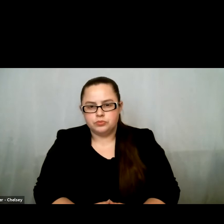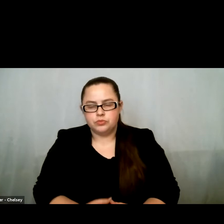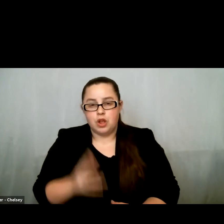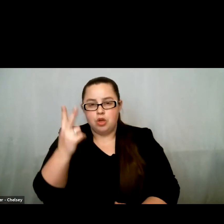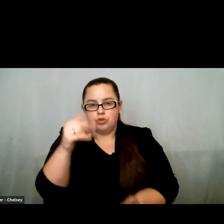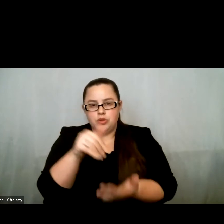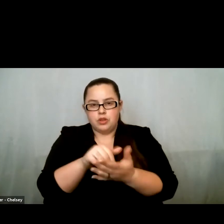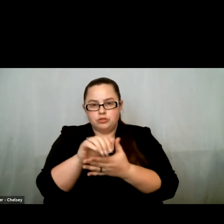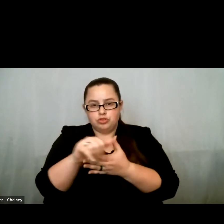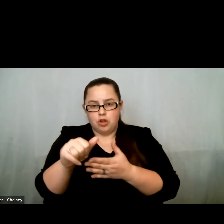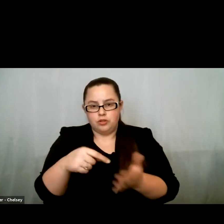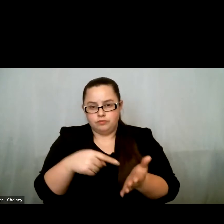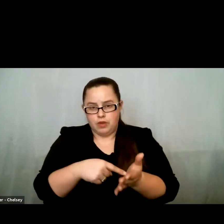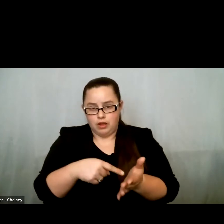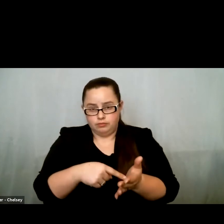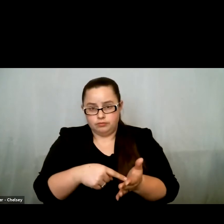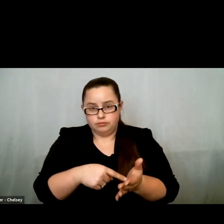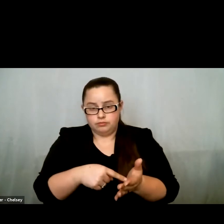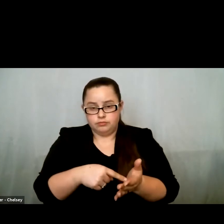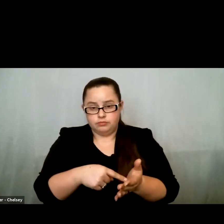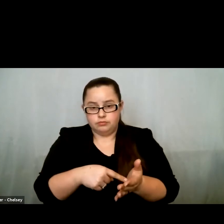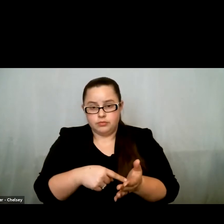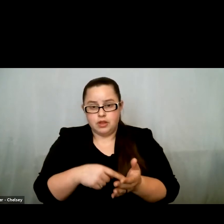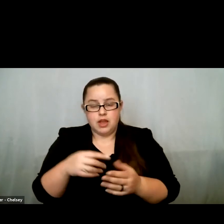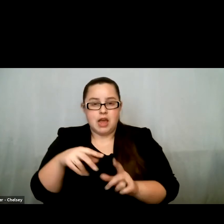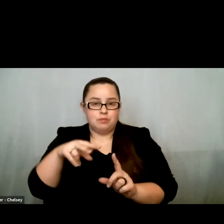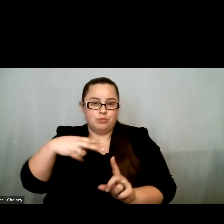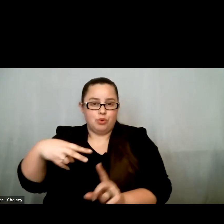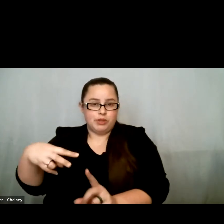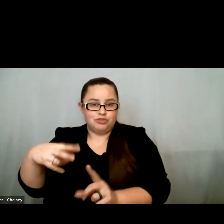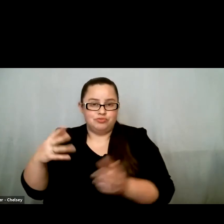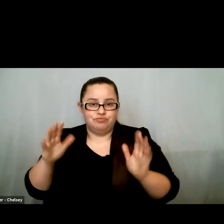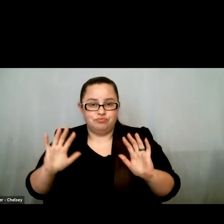$3,000 fine and probation.